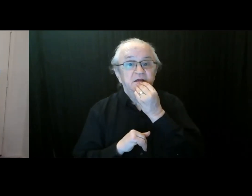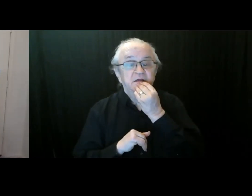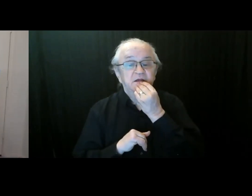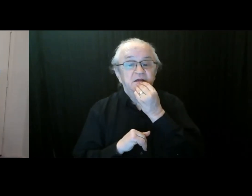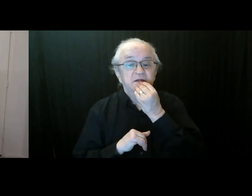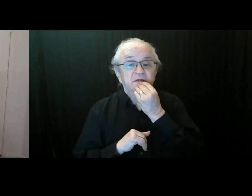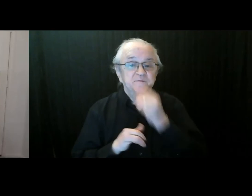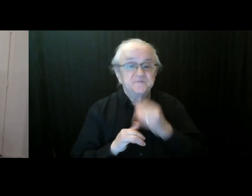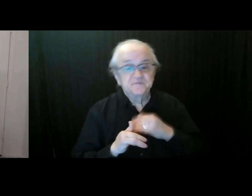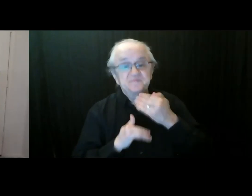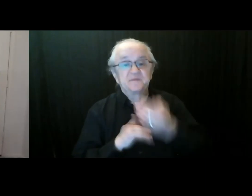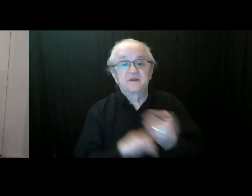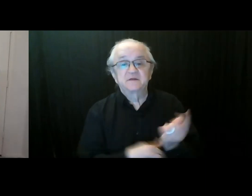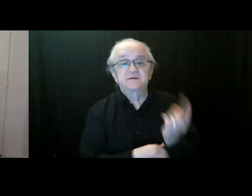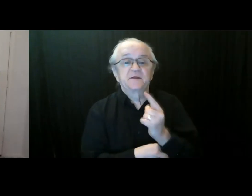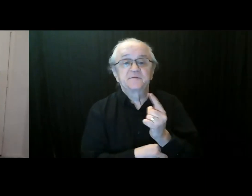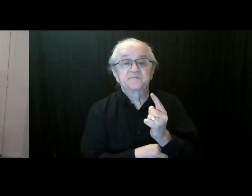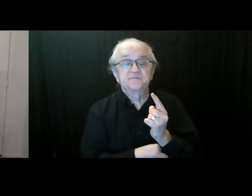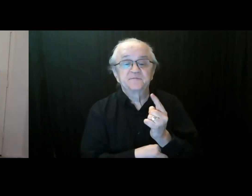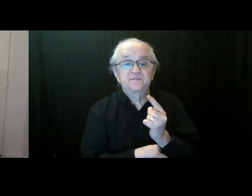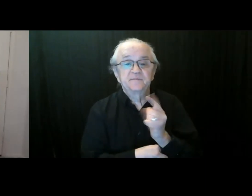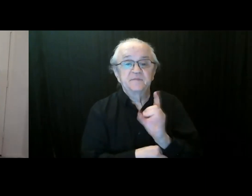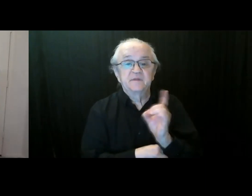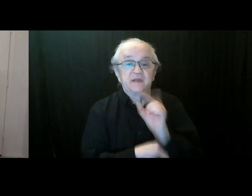The next day, Dickie Peep